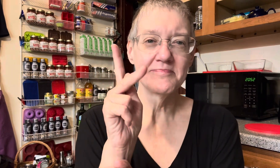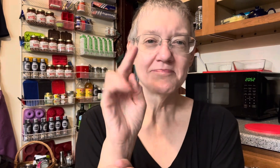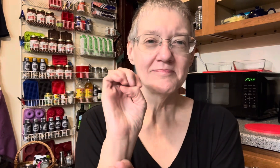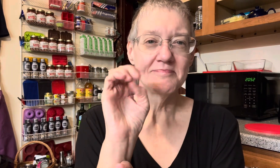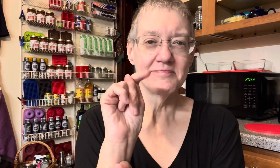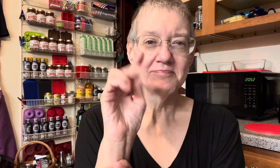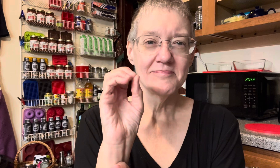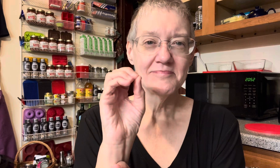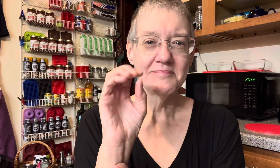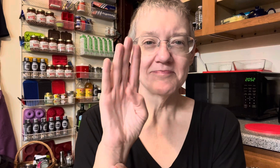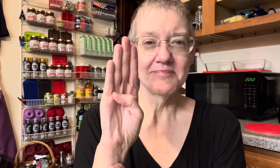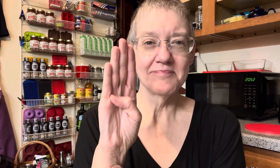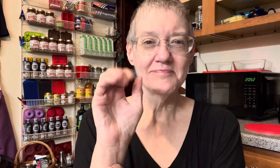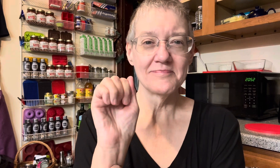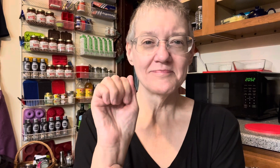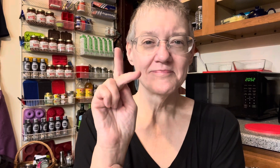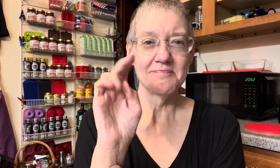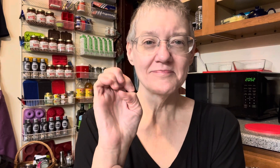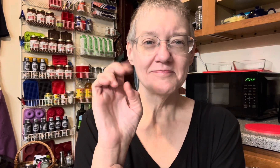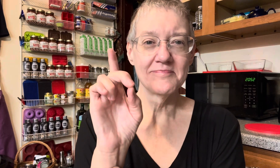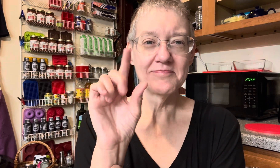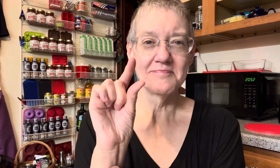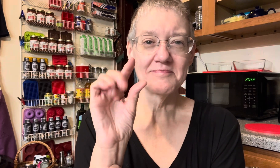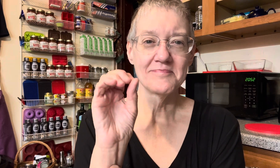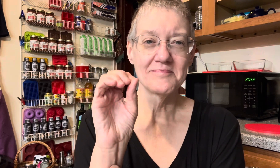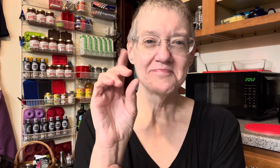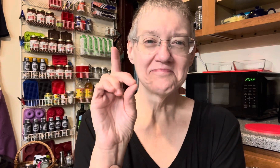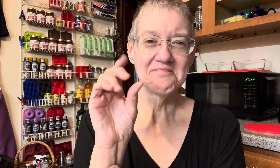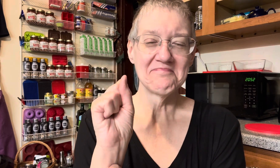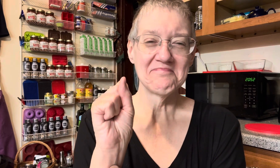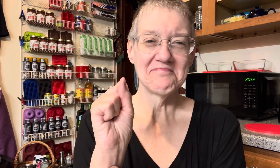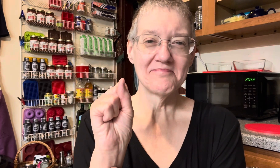I eat very few keto baked products.